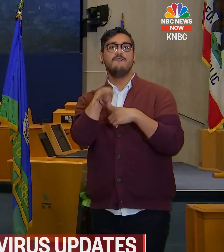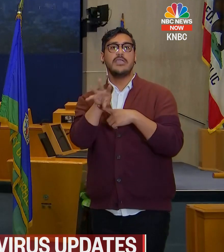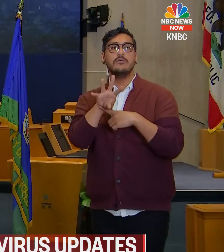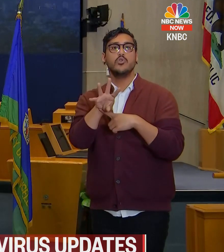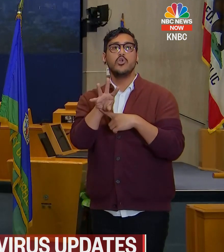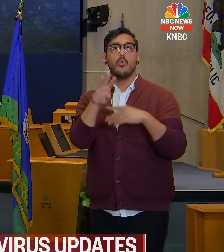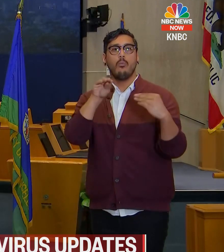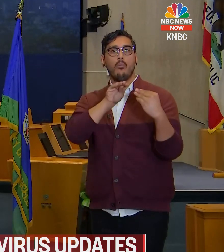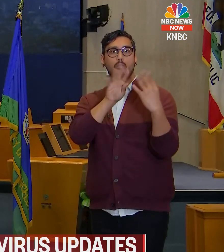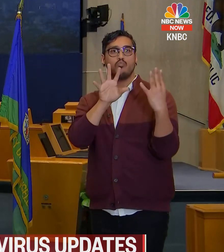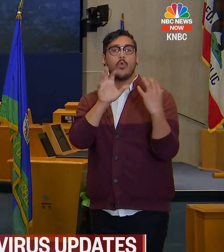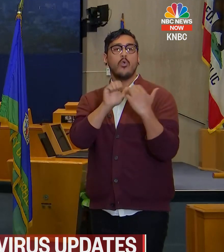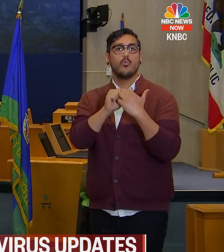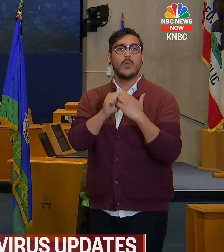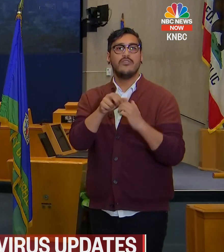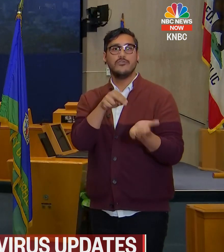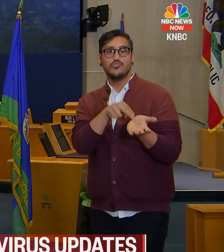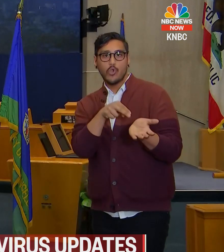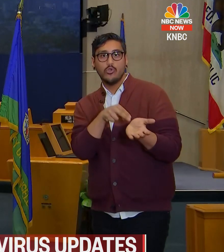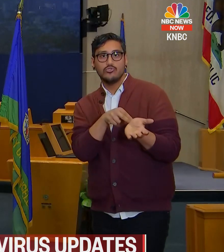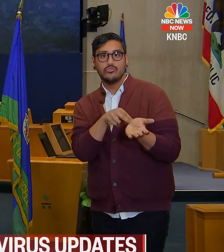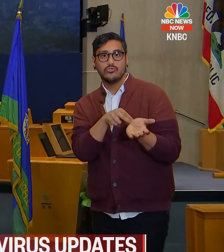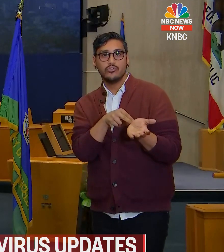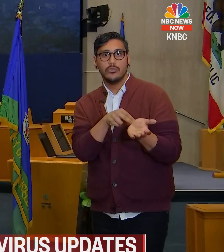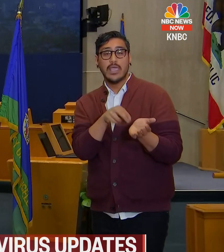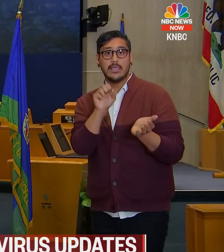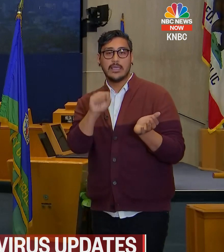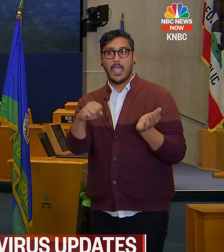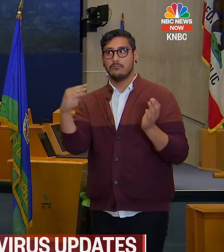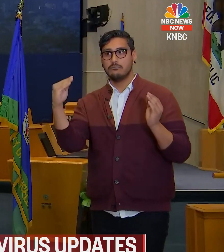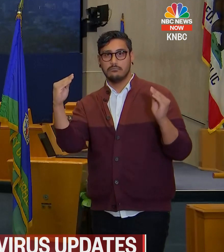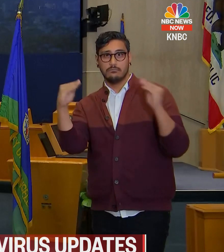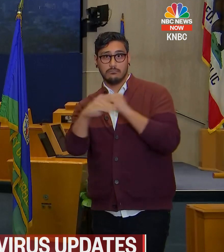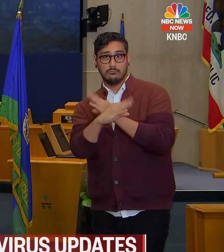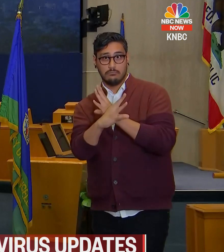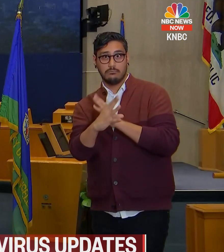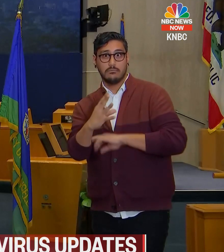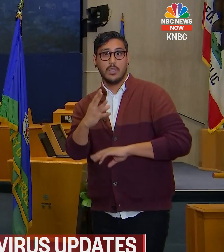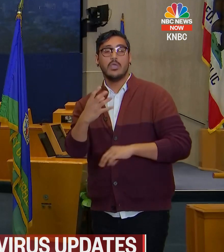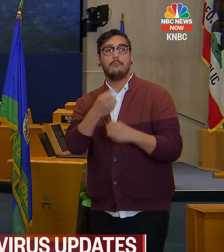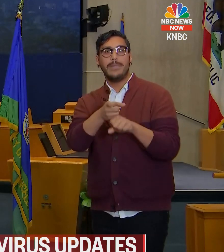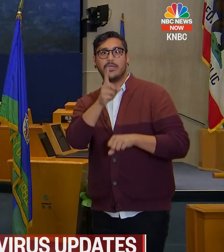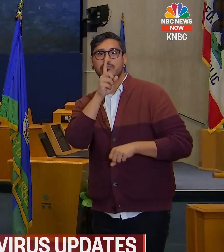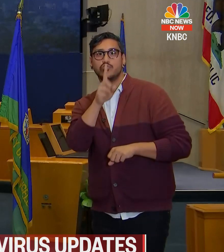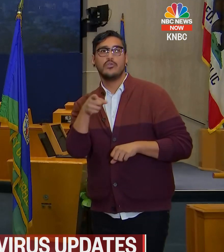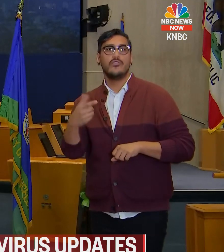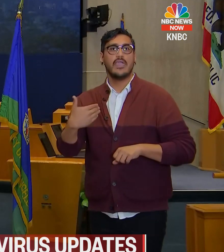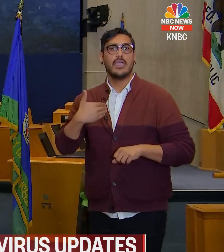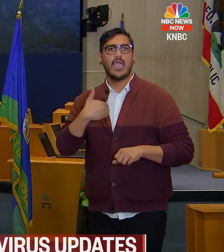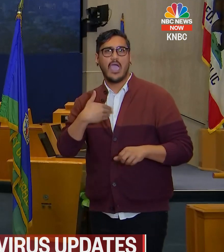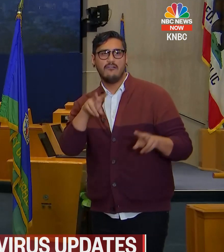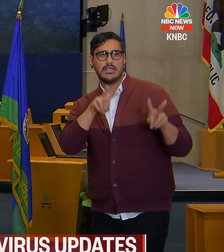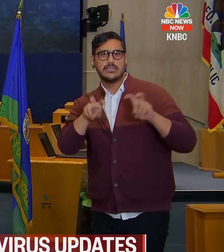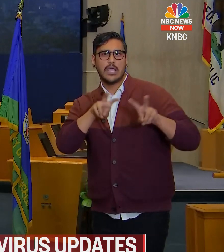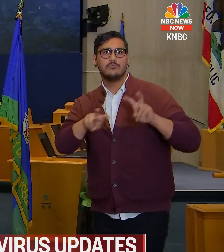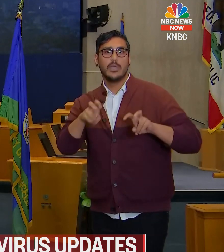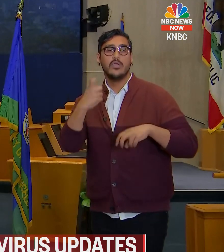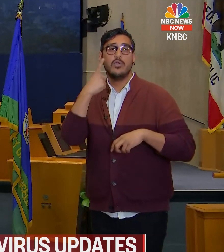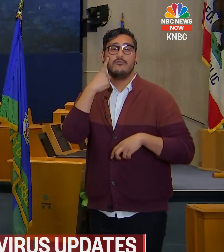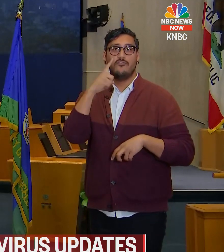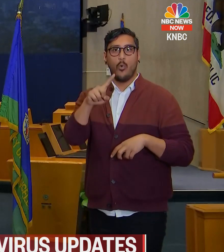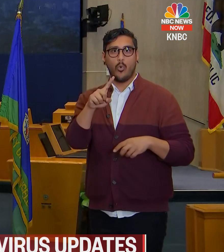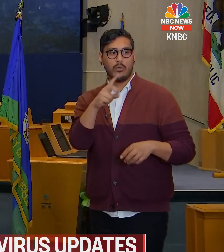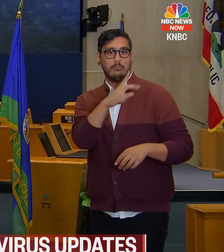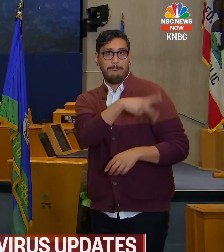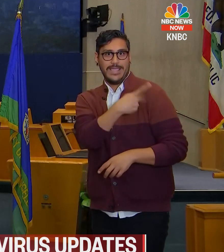nurse practitioners and, as applicable, with ER doctors to try to get a better assessment of patients in the